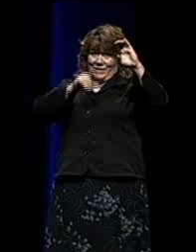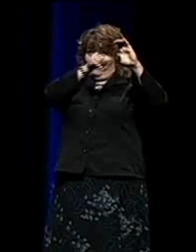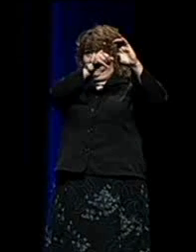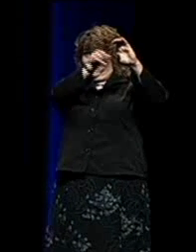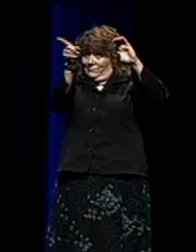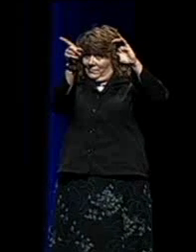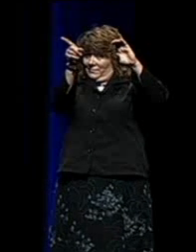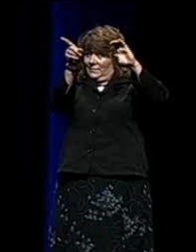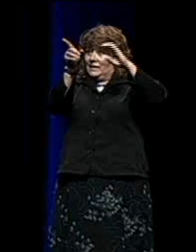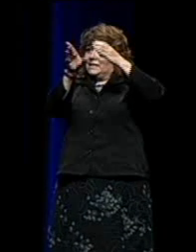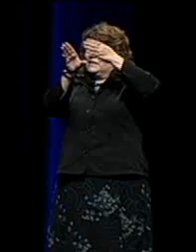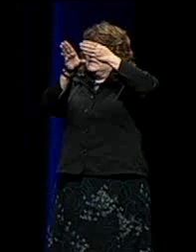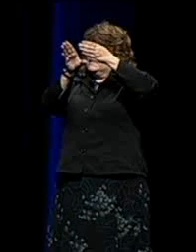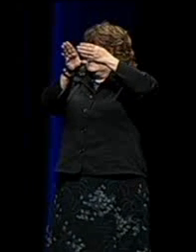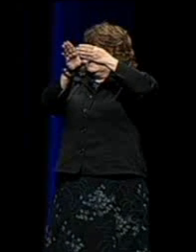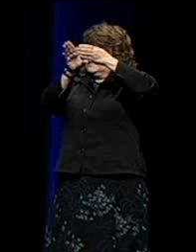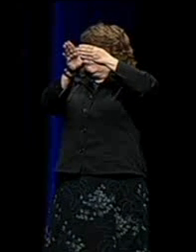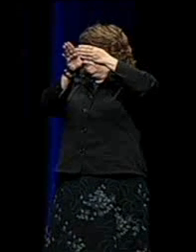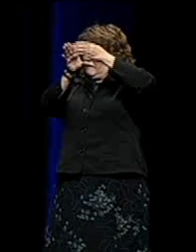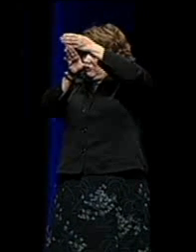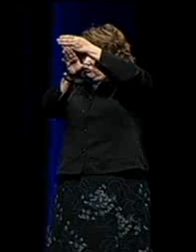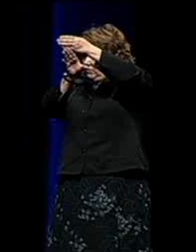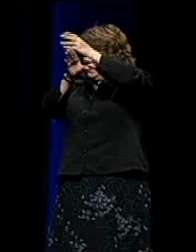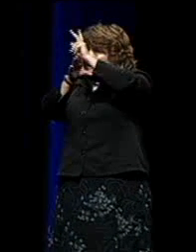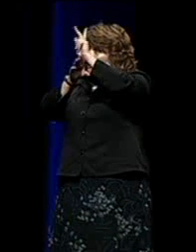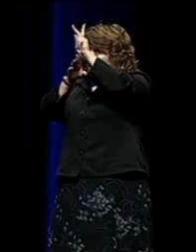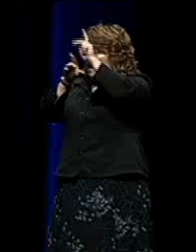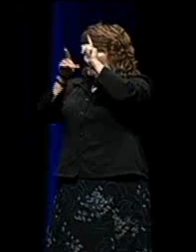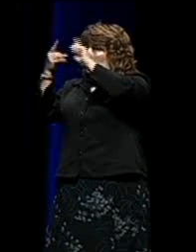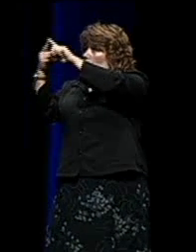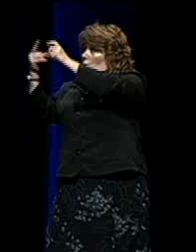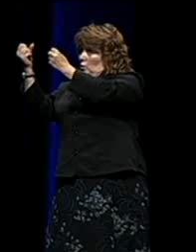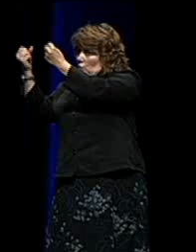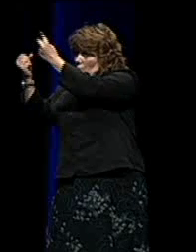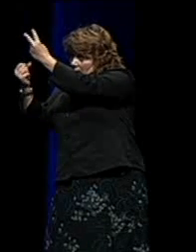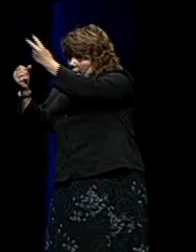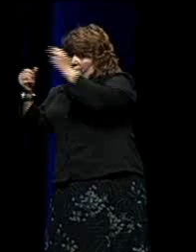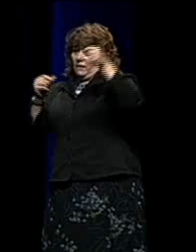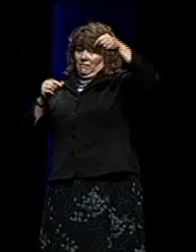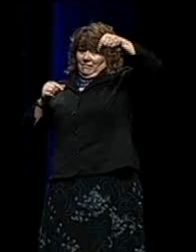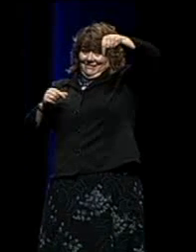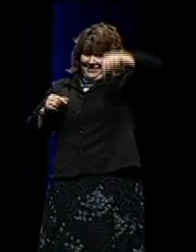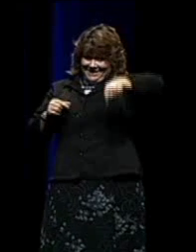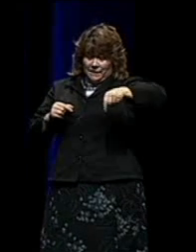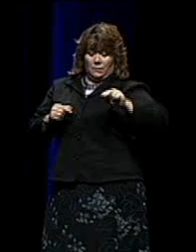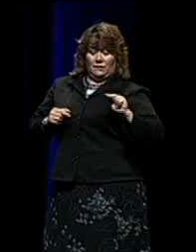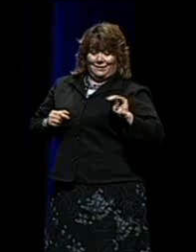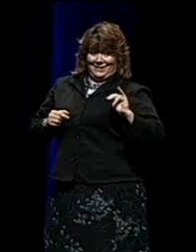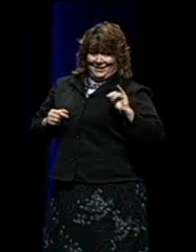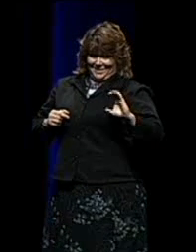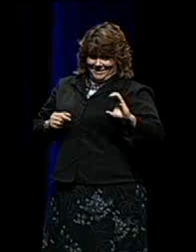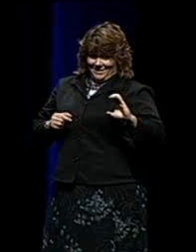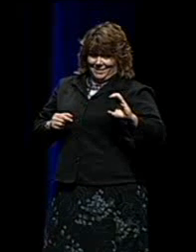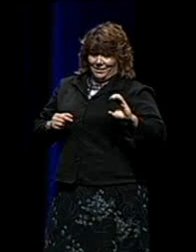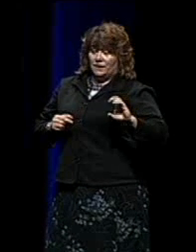It says in the graphic that showed the flow chart of having the NIC and then a K through 12